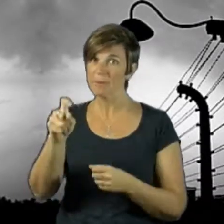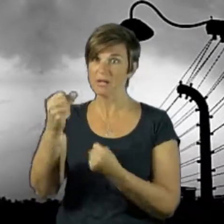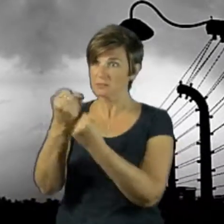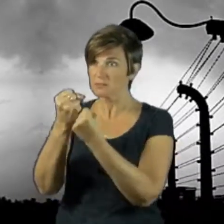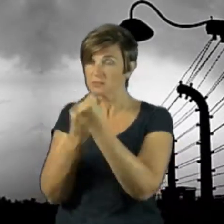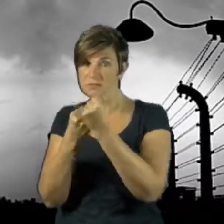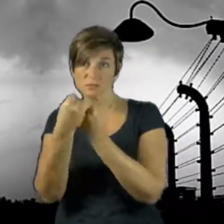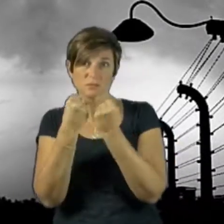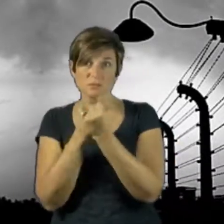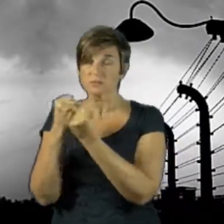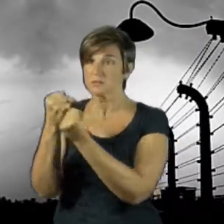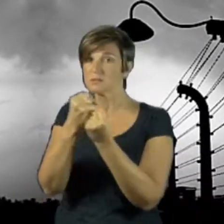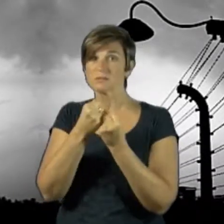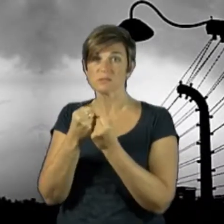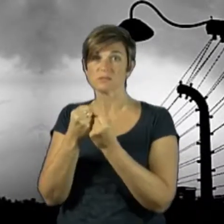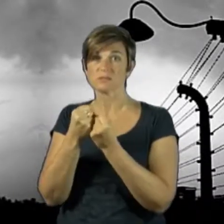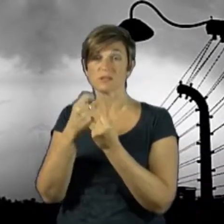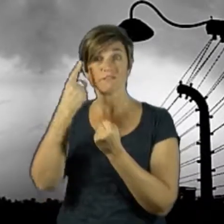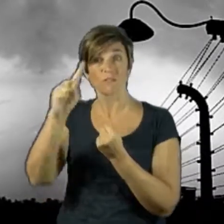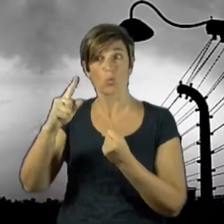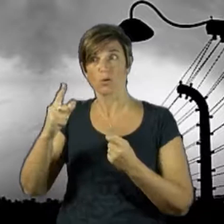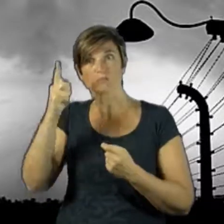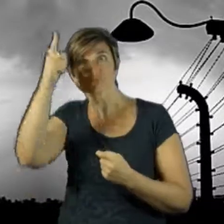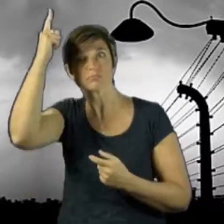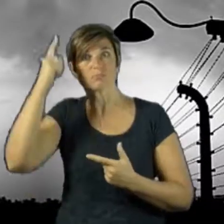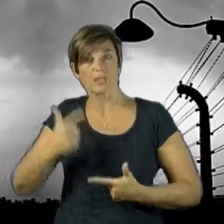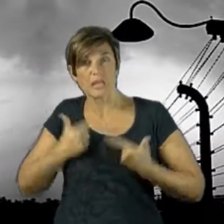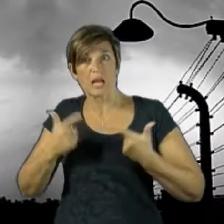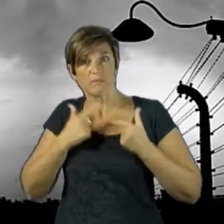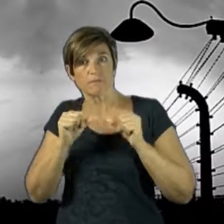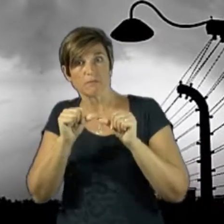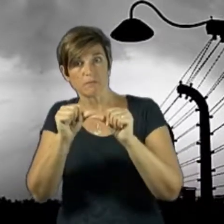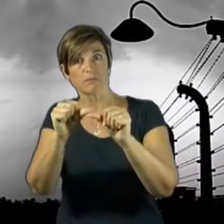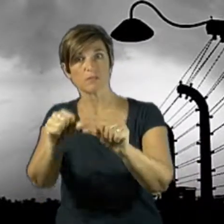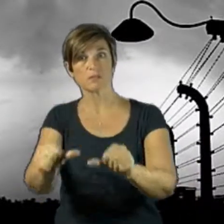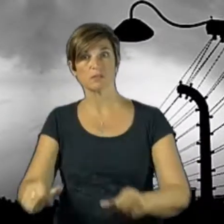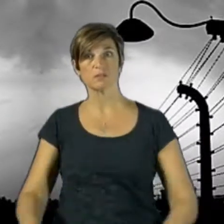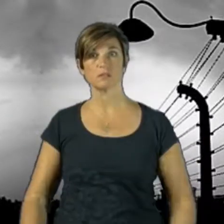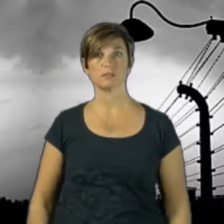they were able to keep each other alive, although no one can fight typhus.